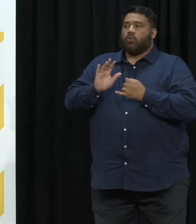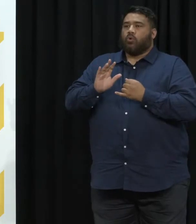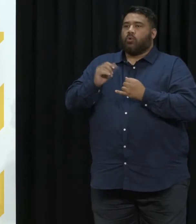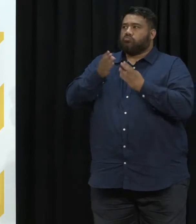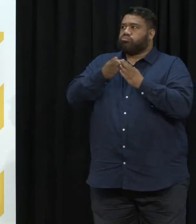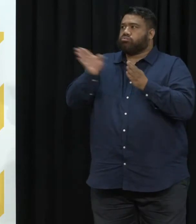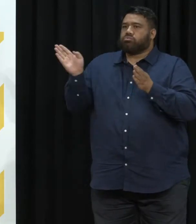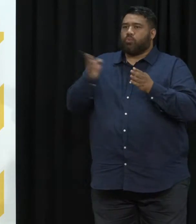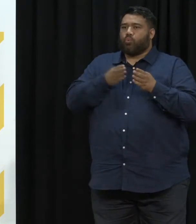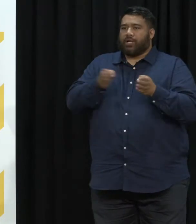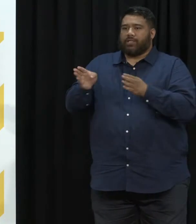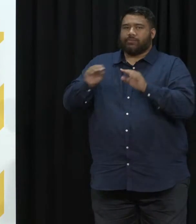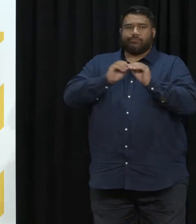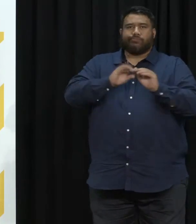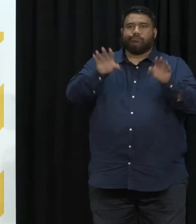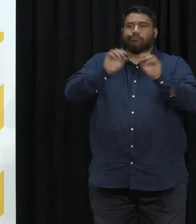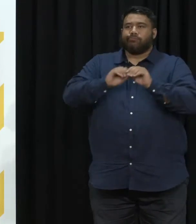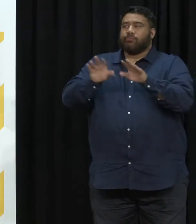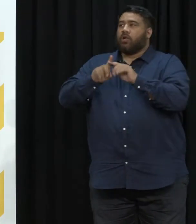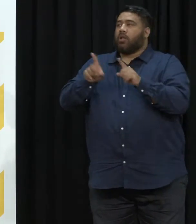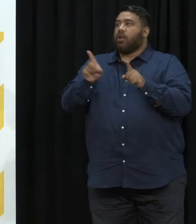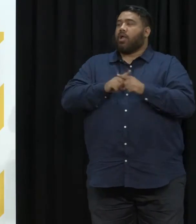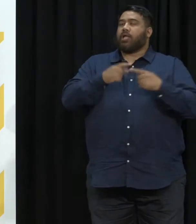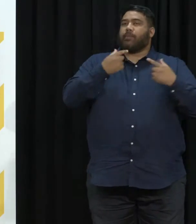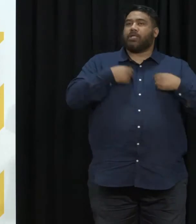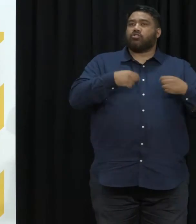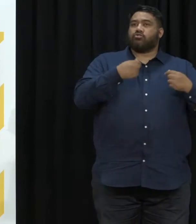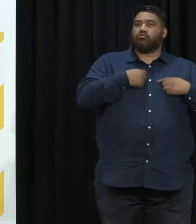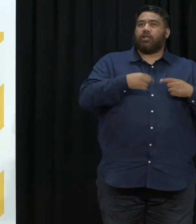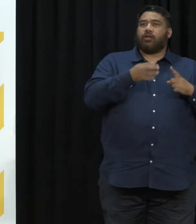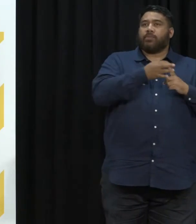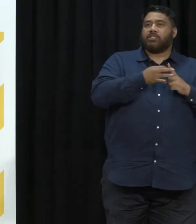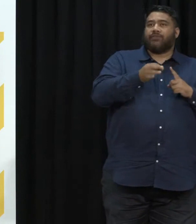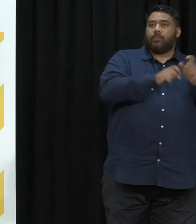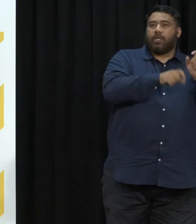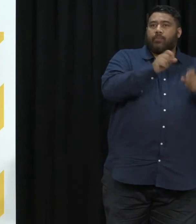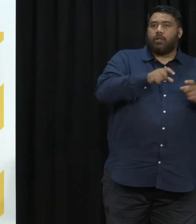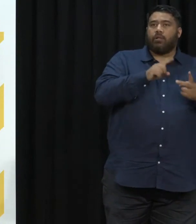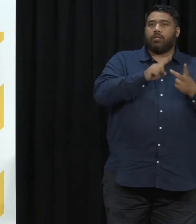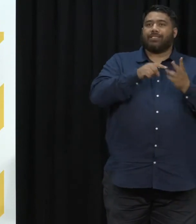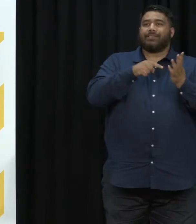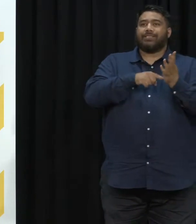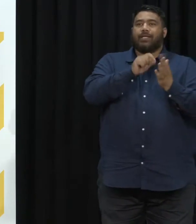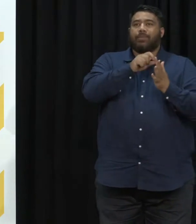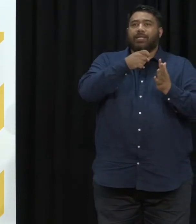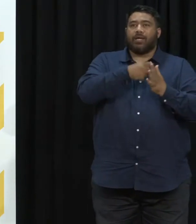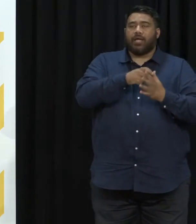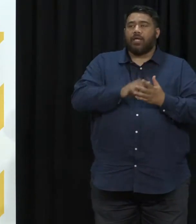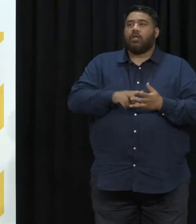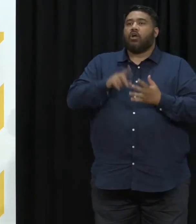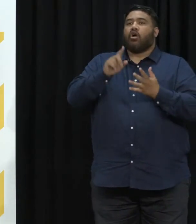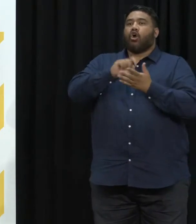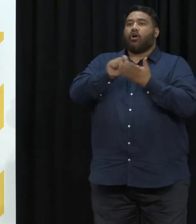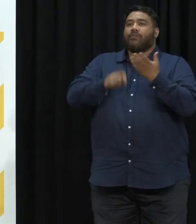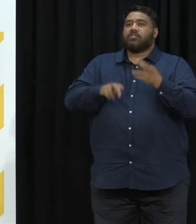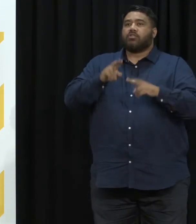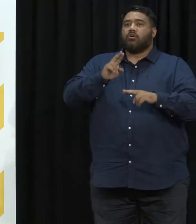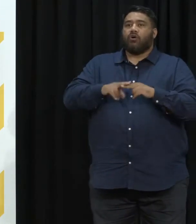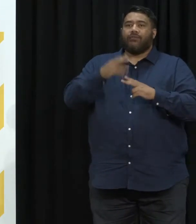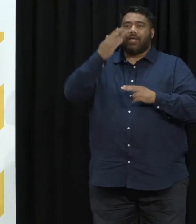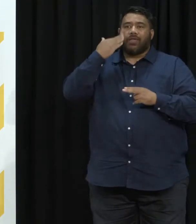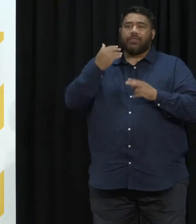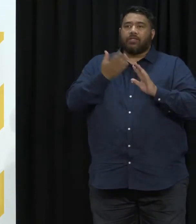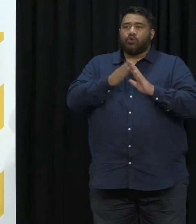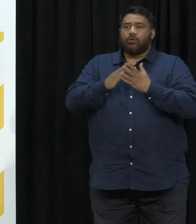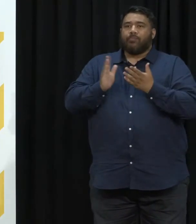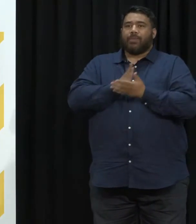very conscious of. We use the Ministry for Pacific Peoples, we have the support of TPK and Office of Ethnic Communities to make sure we get those